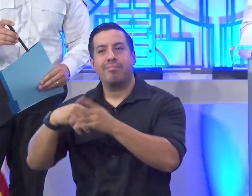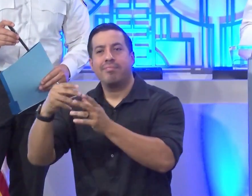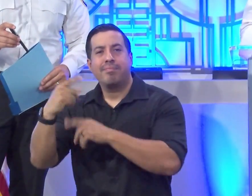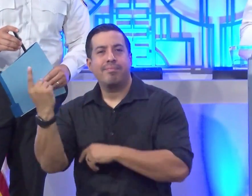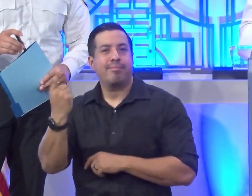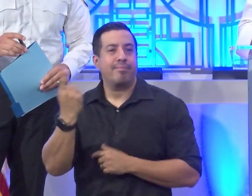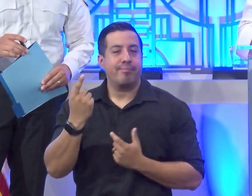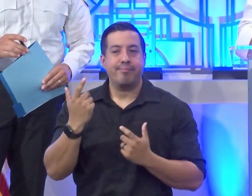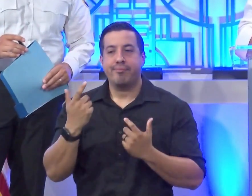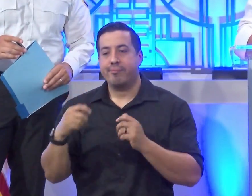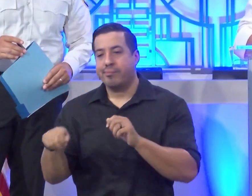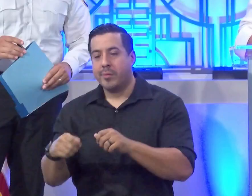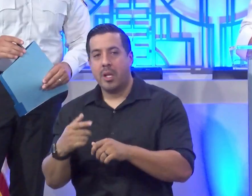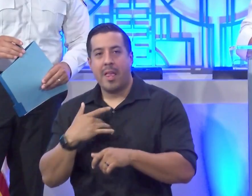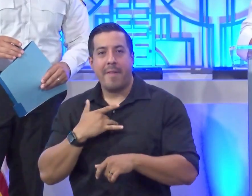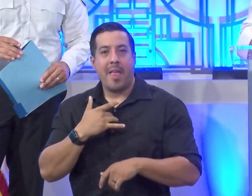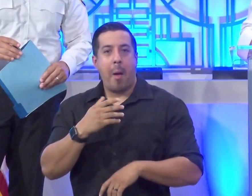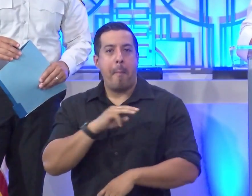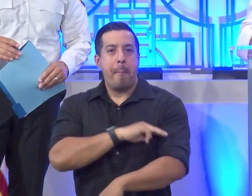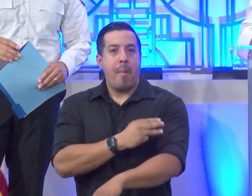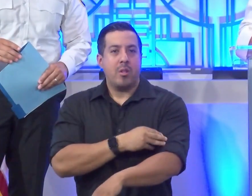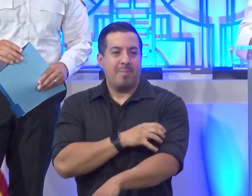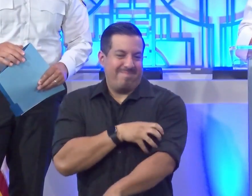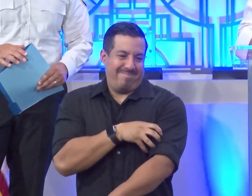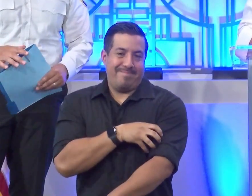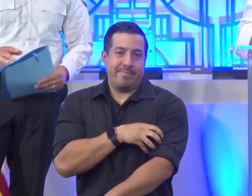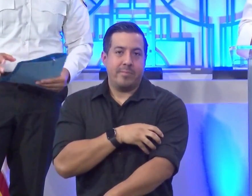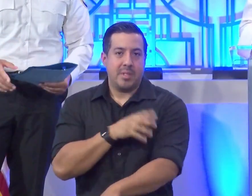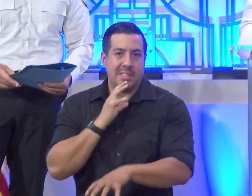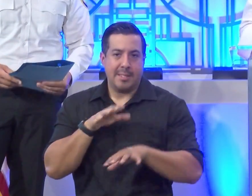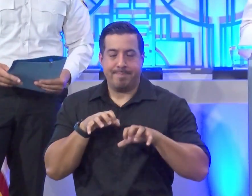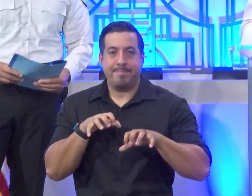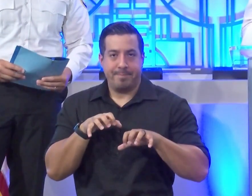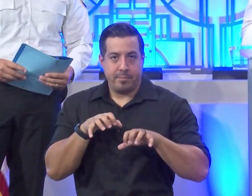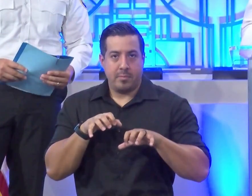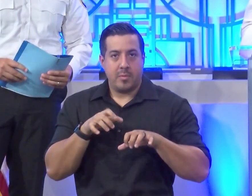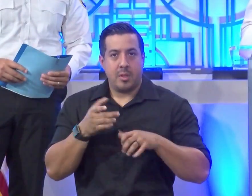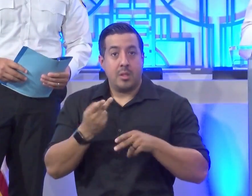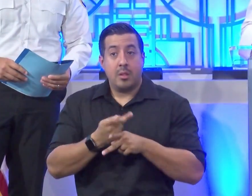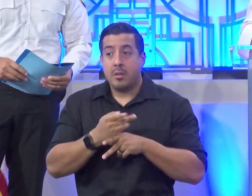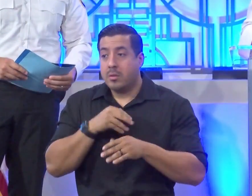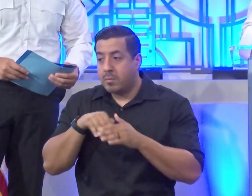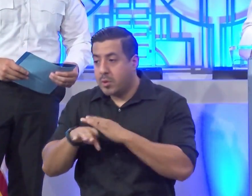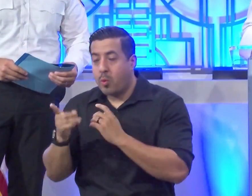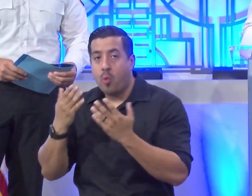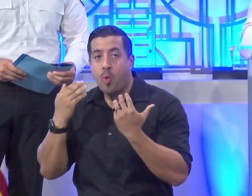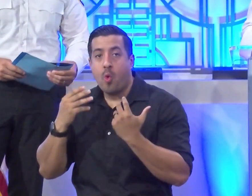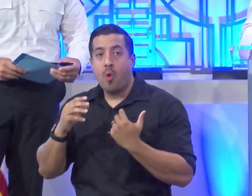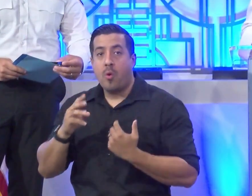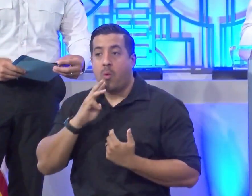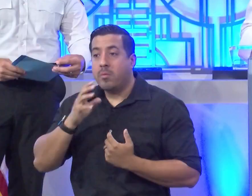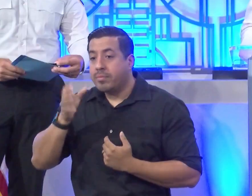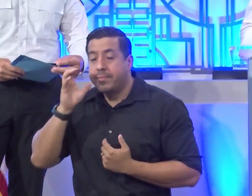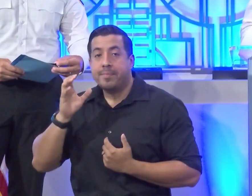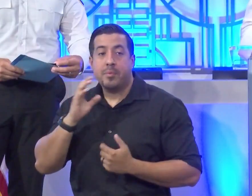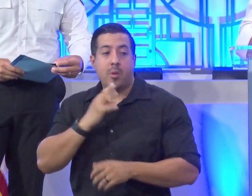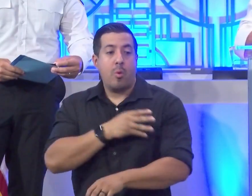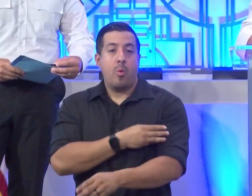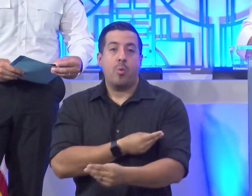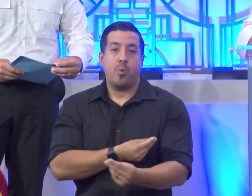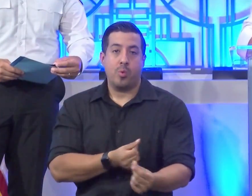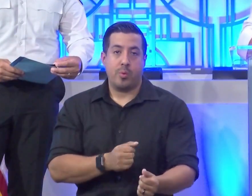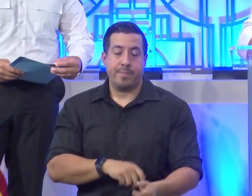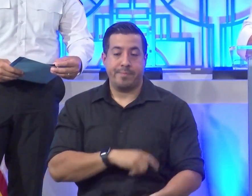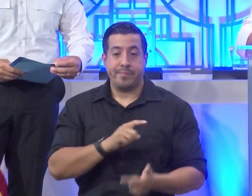doing gardening, whatever, and the muscle spasms up, easily taken care of. Get hydrated, get into something cool, let the muscle rest, not a big deal.